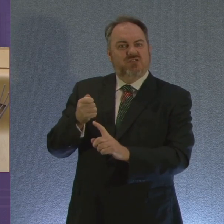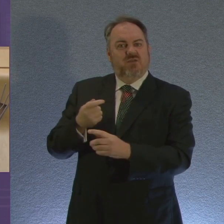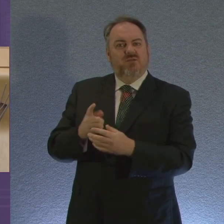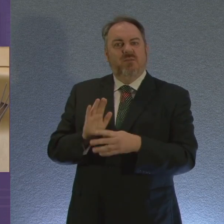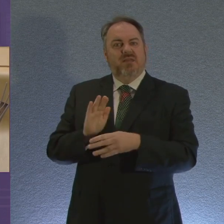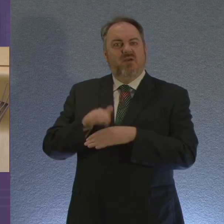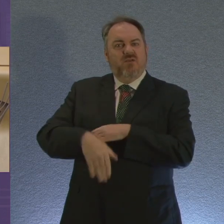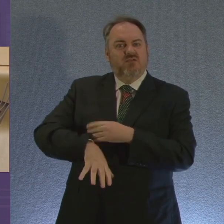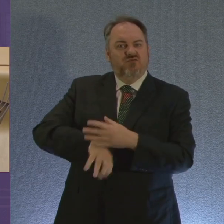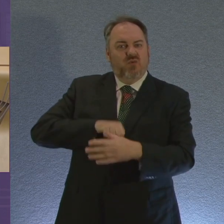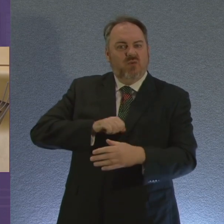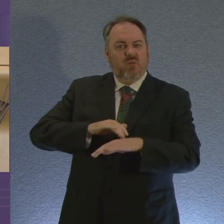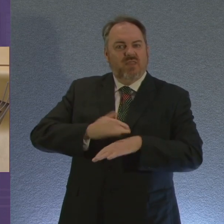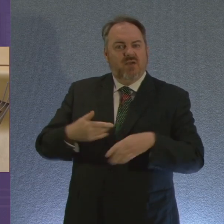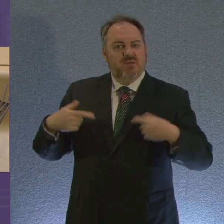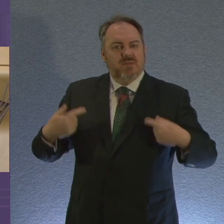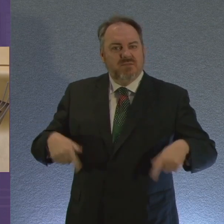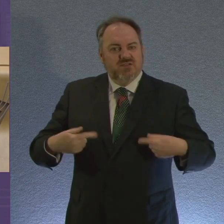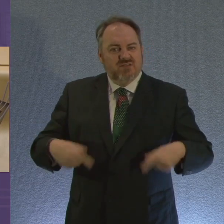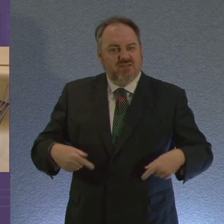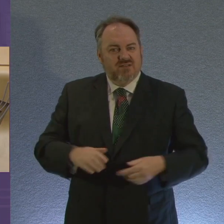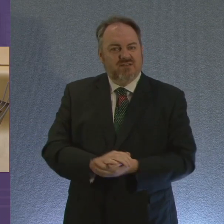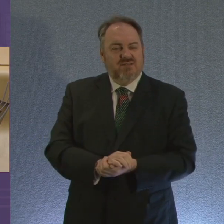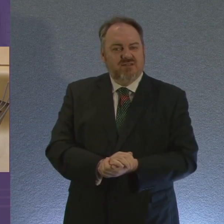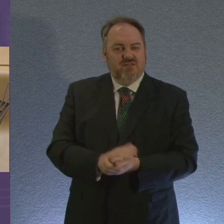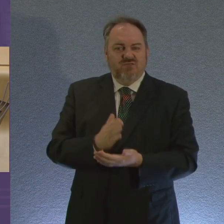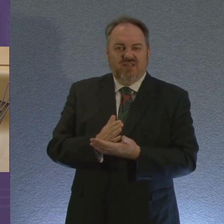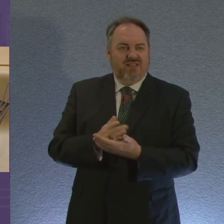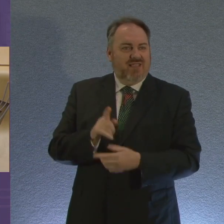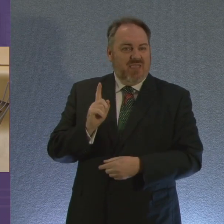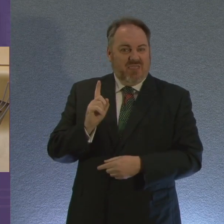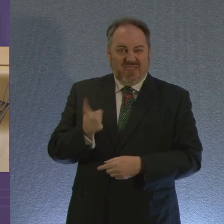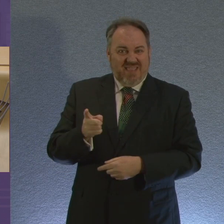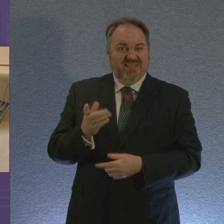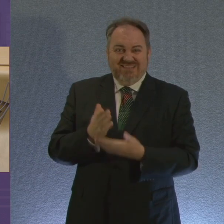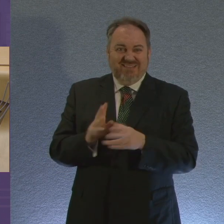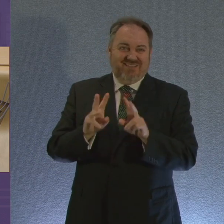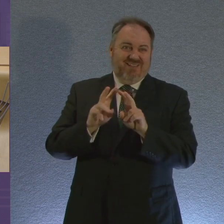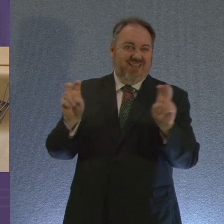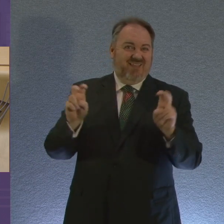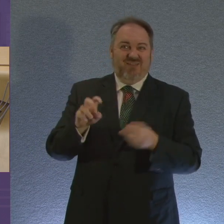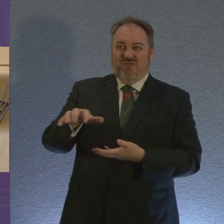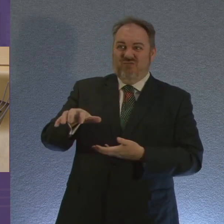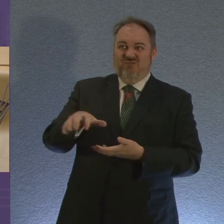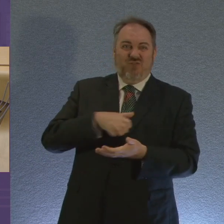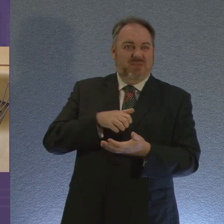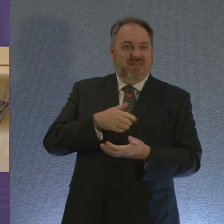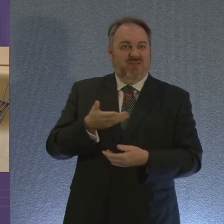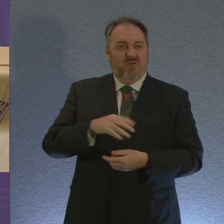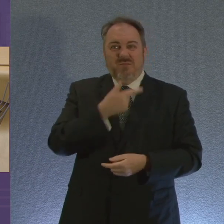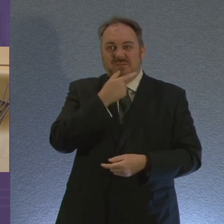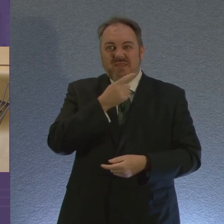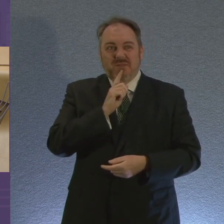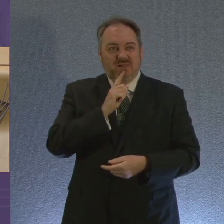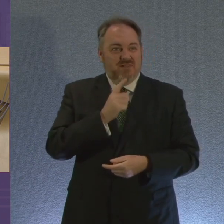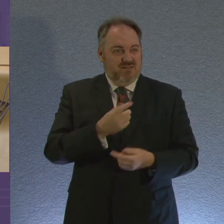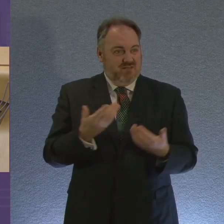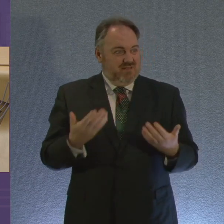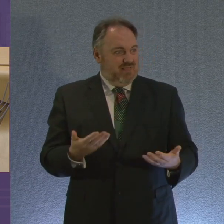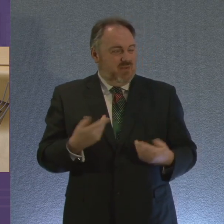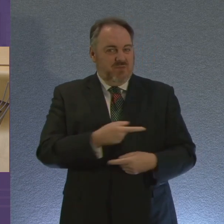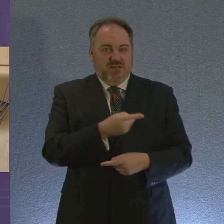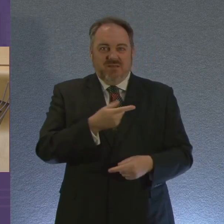they benefit from a base rate of 0.1%. This is nothing short of daylight robbery, kicking people when they are down. And while the Scottish Government has no